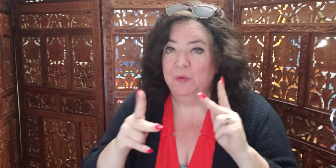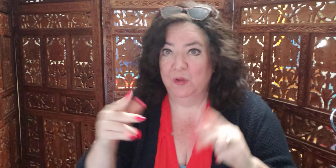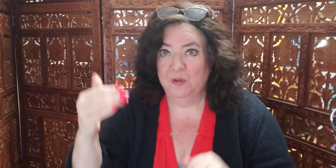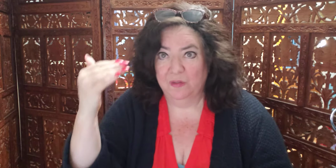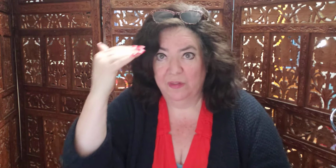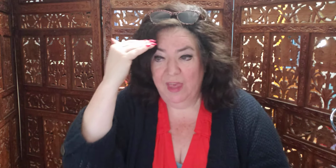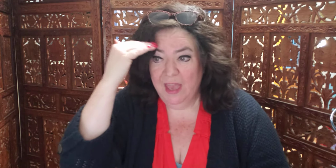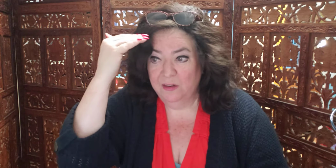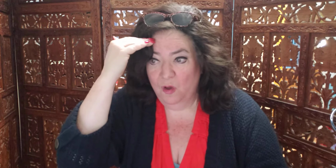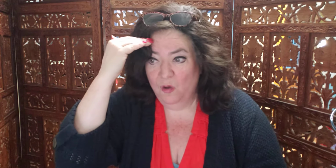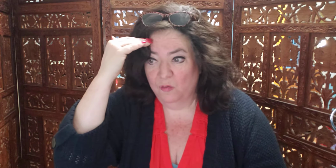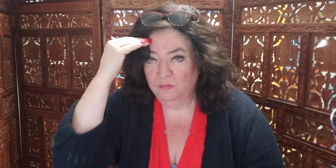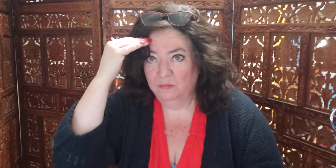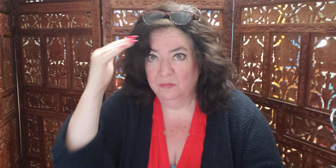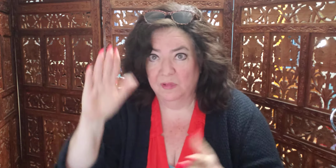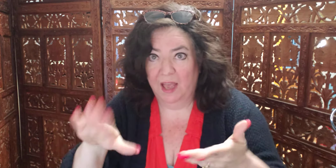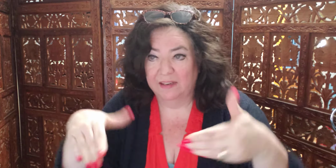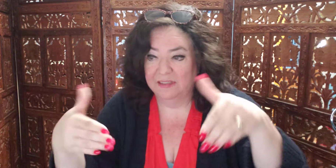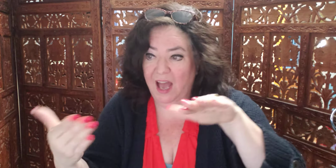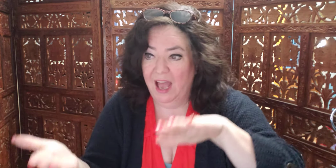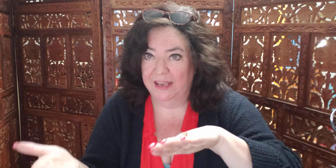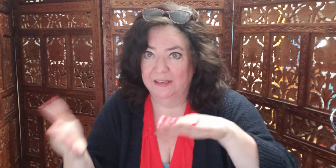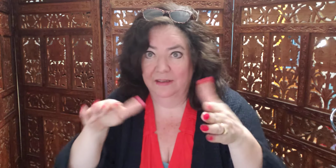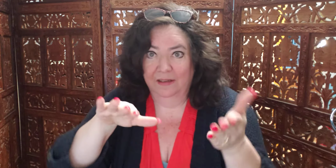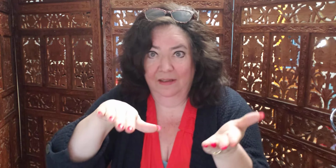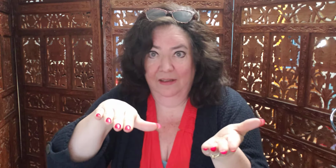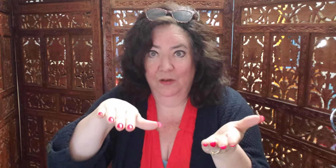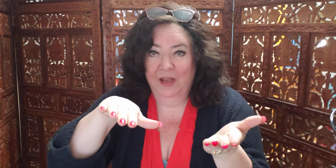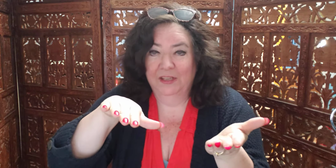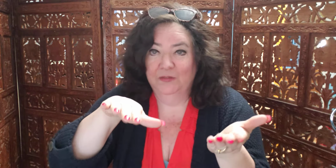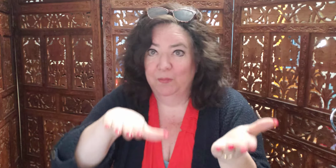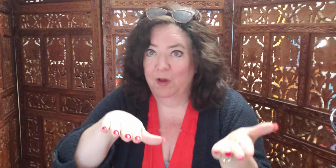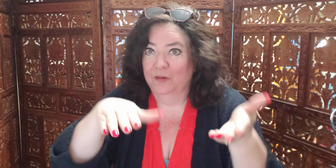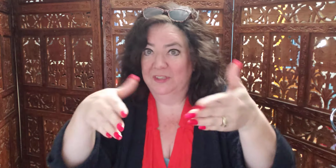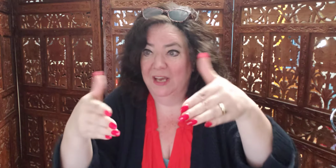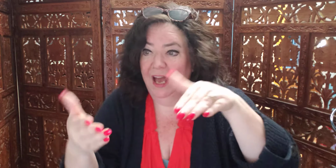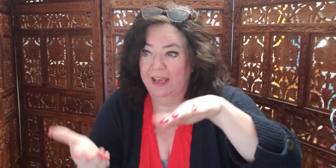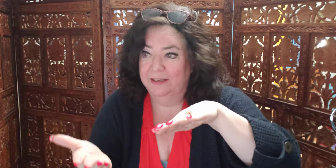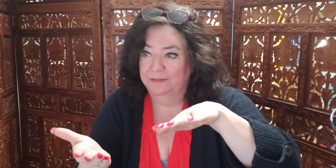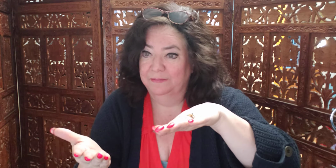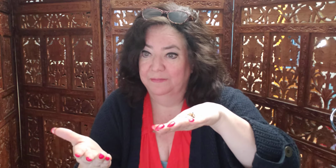people they had known had died. Your hands flip over, died.